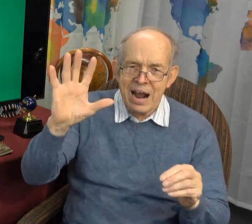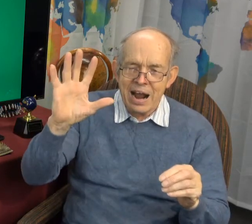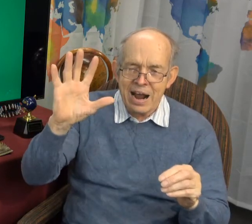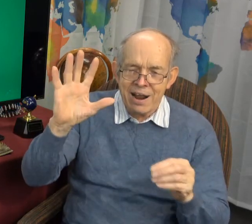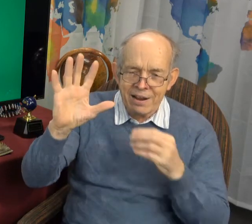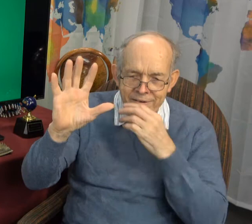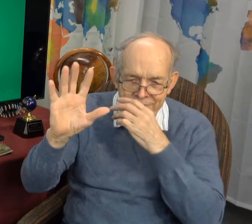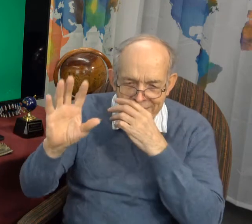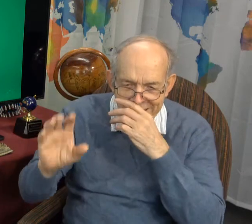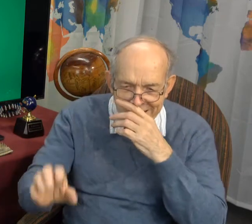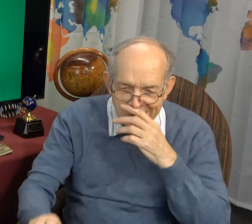5.